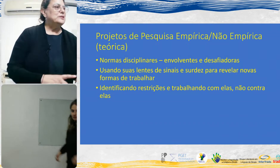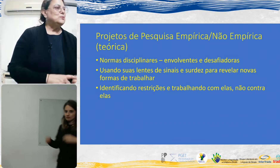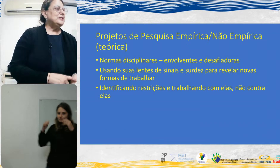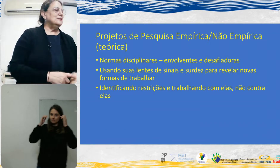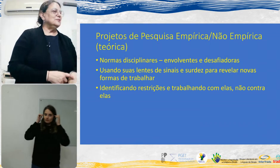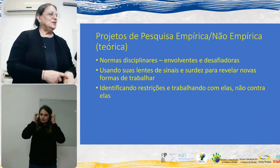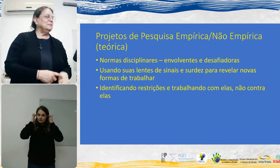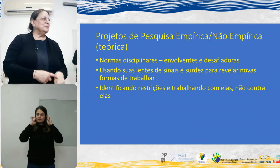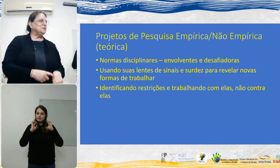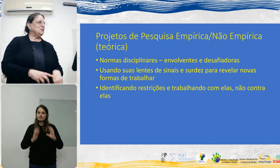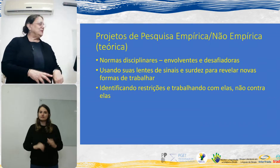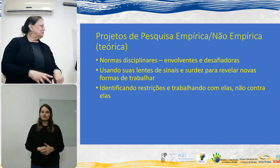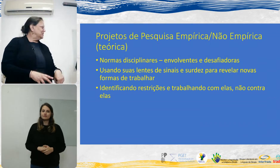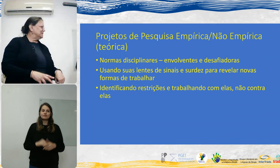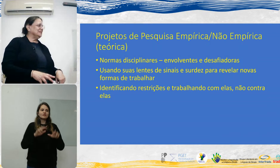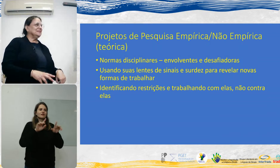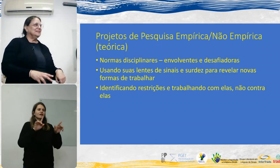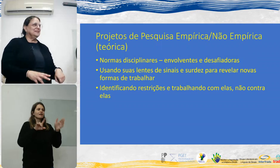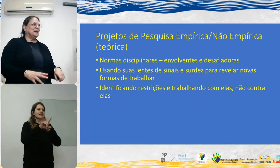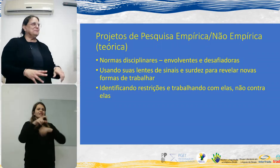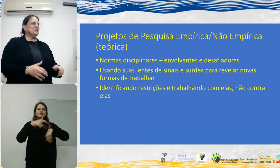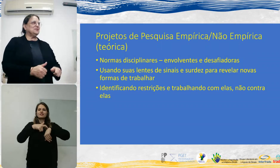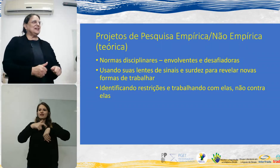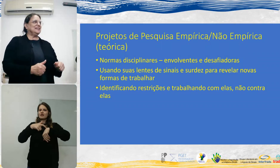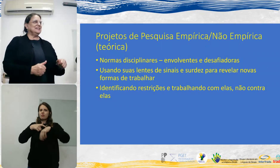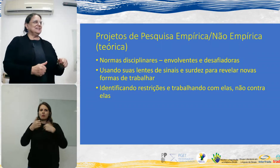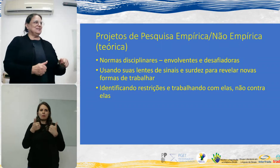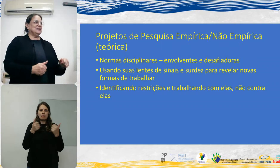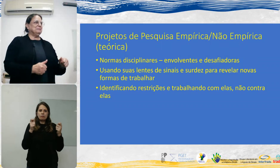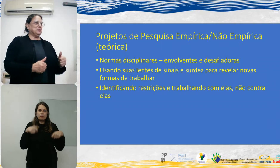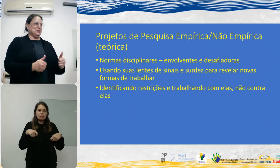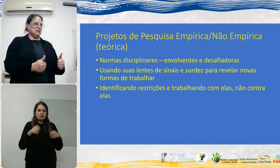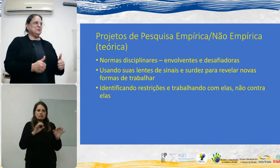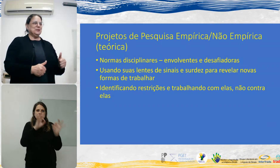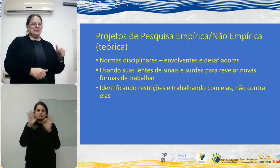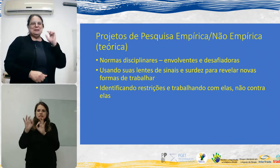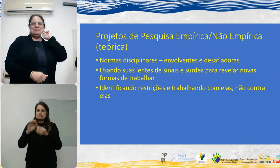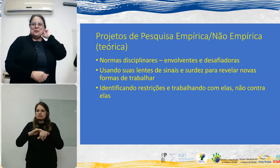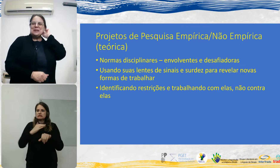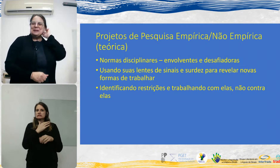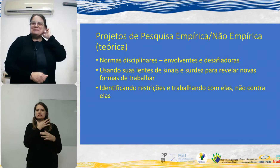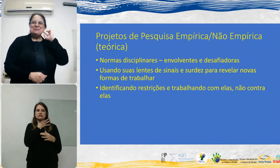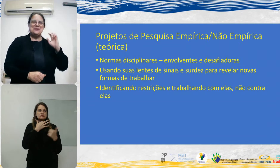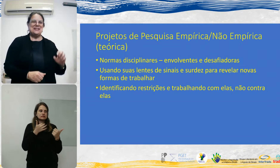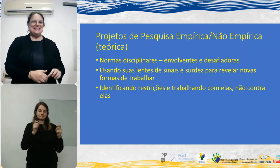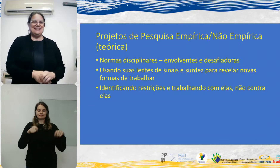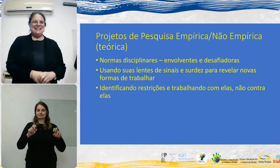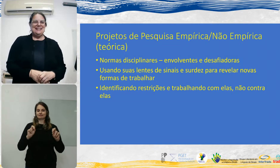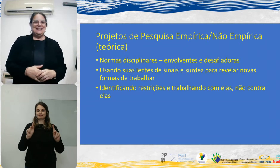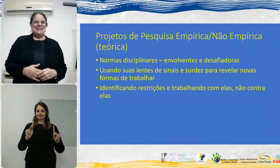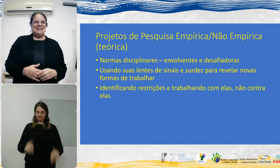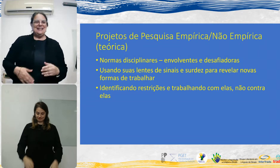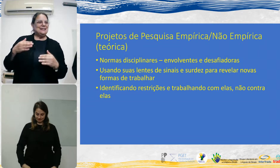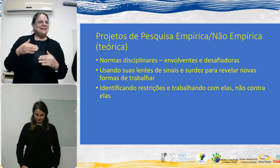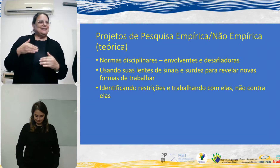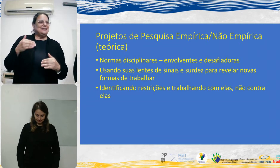How are we doing on time? I'm sorry I'm not tracking the time. We're good with time? Okay.